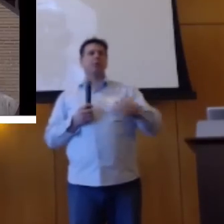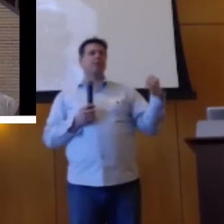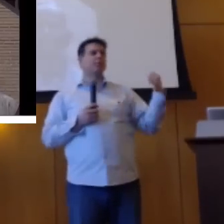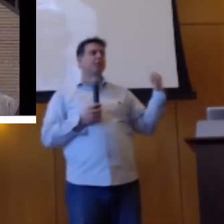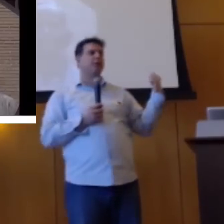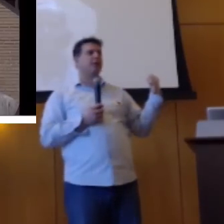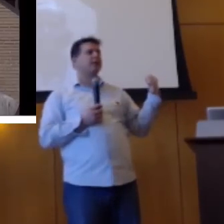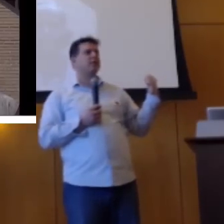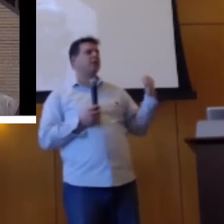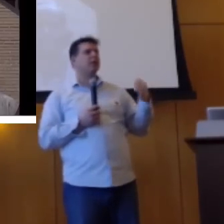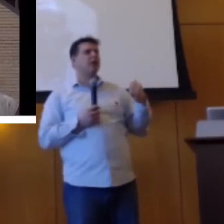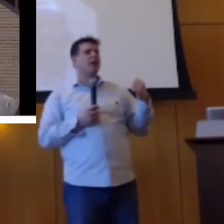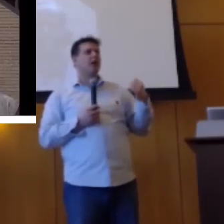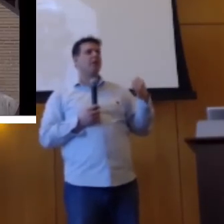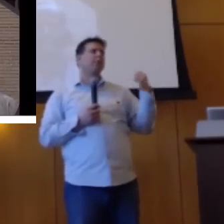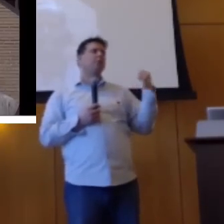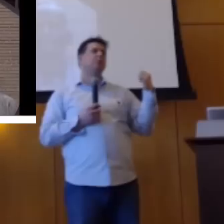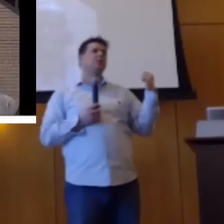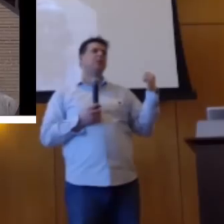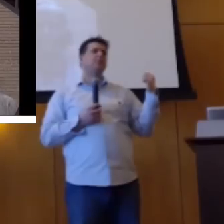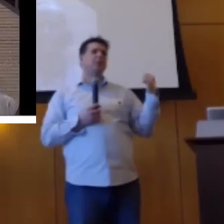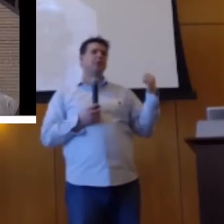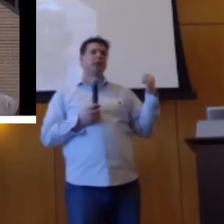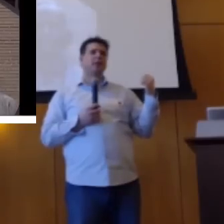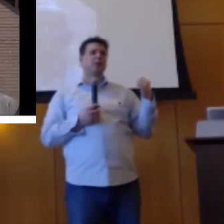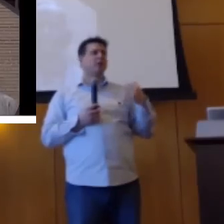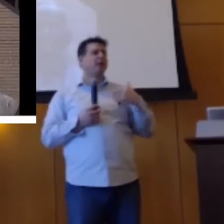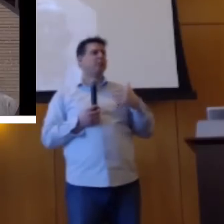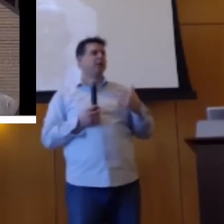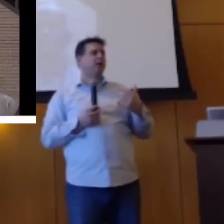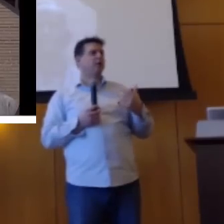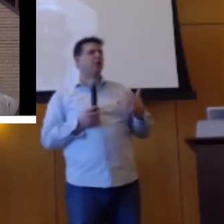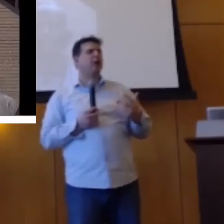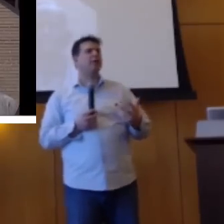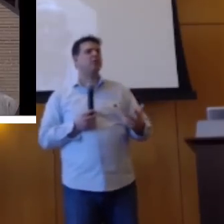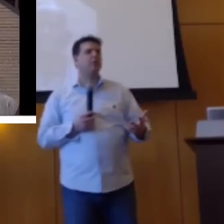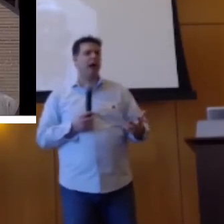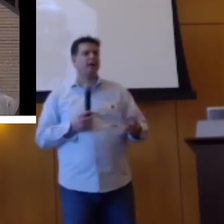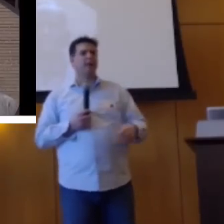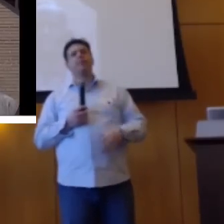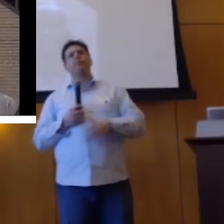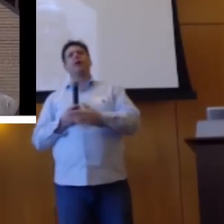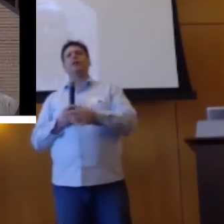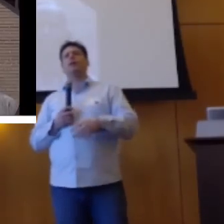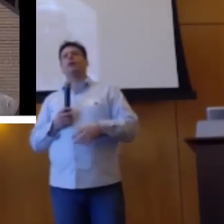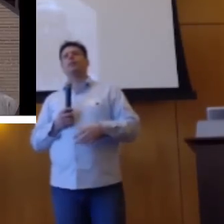doing, because the people here in England aren't, the people who teach deaf people in England aren't letting me learn how to do that. And